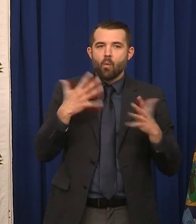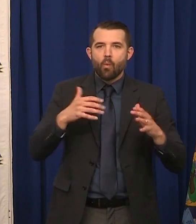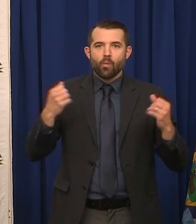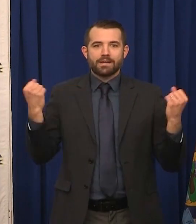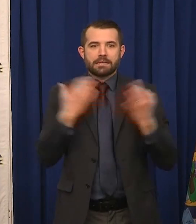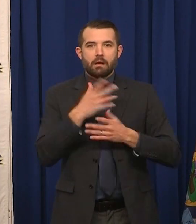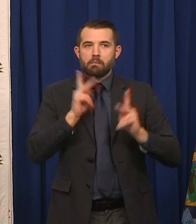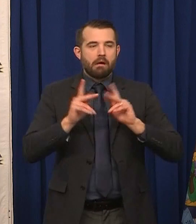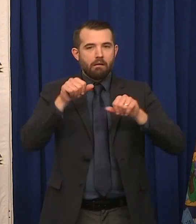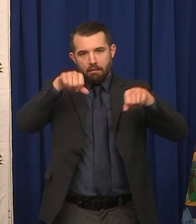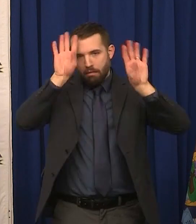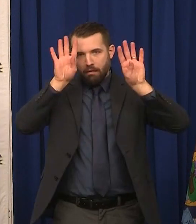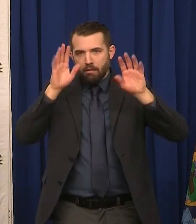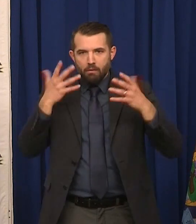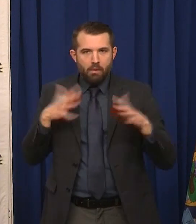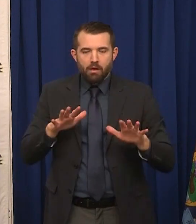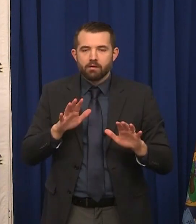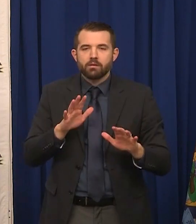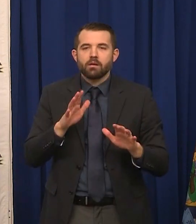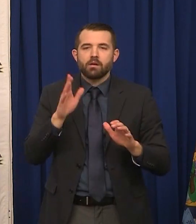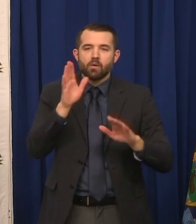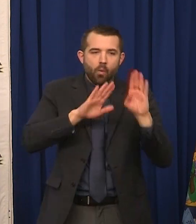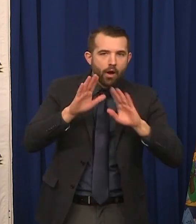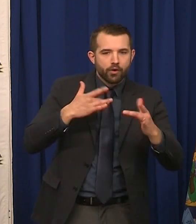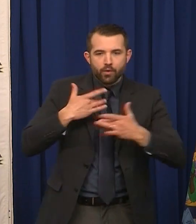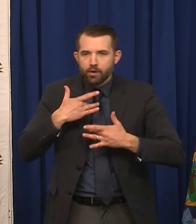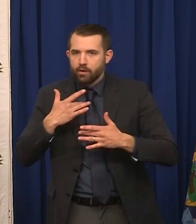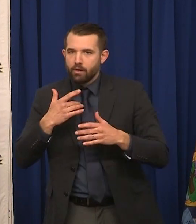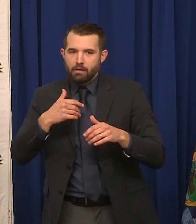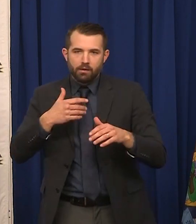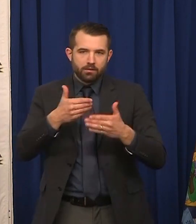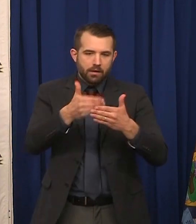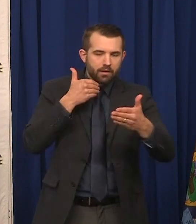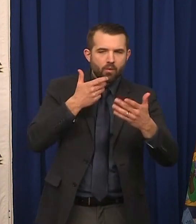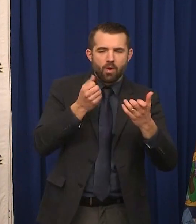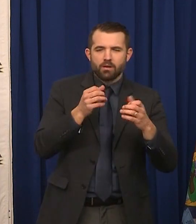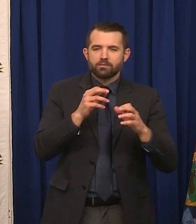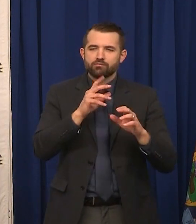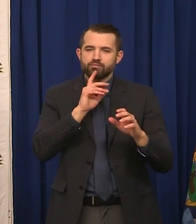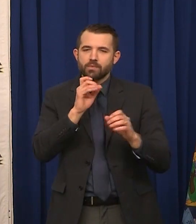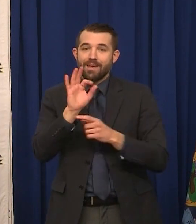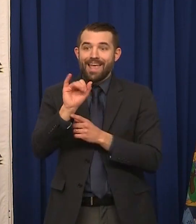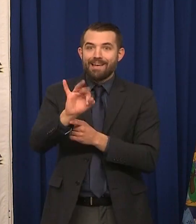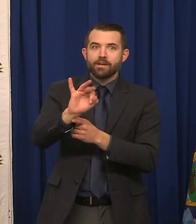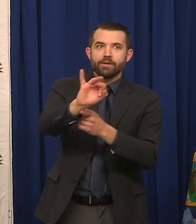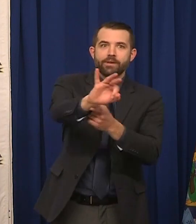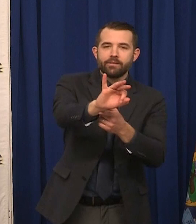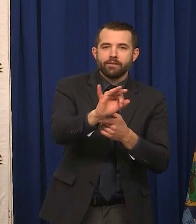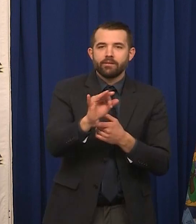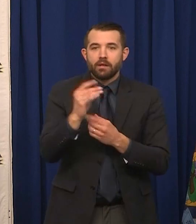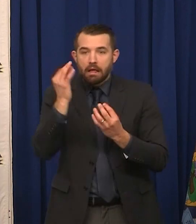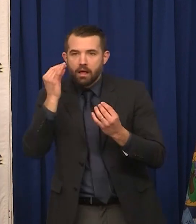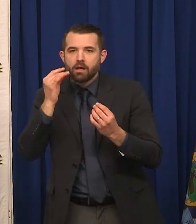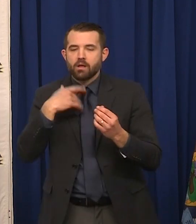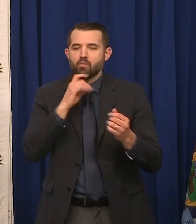advance. And one of the other reasons that we're pursuing this strategy is not just to ensure that our laboratory